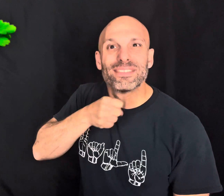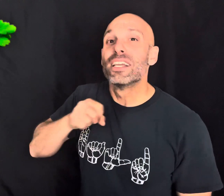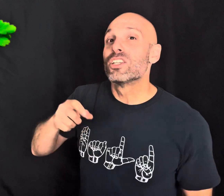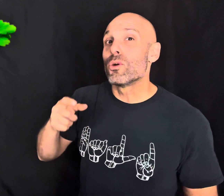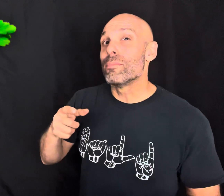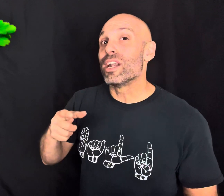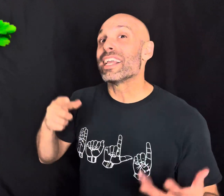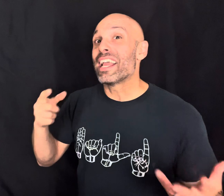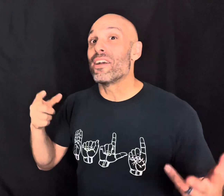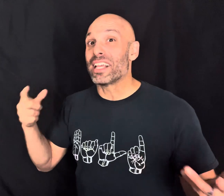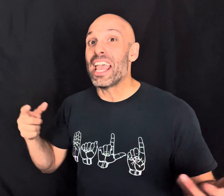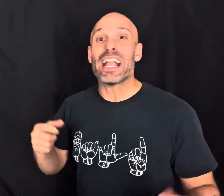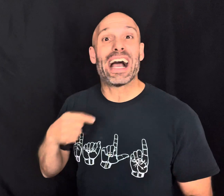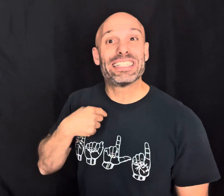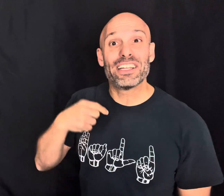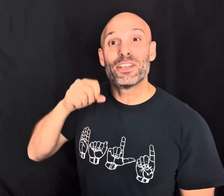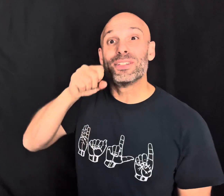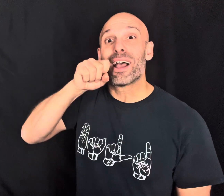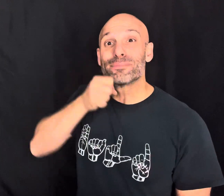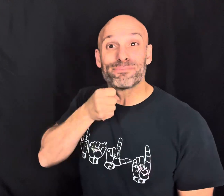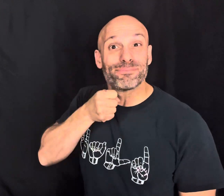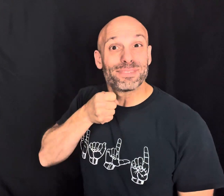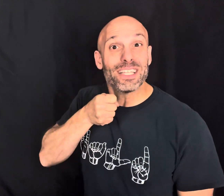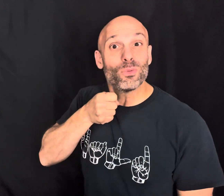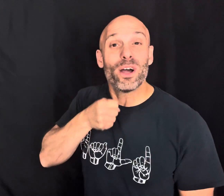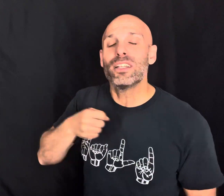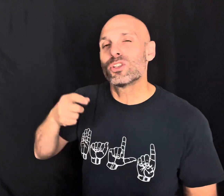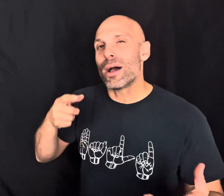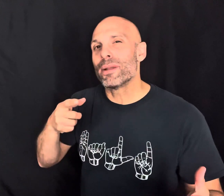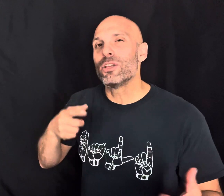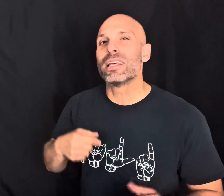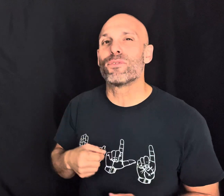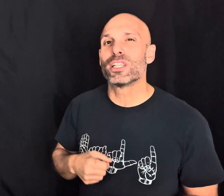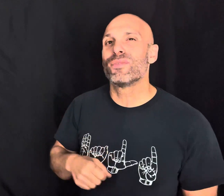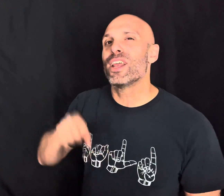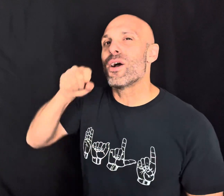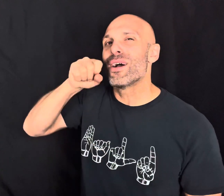So we put it carrot cake. I tend to use this one. I'm gonna use that for this video.